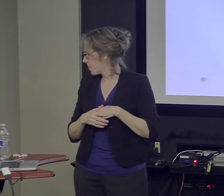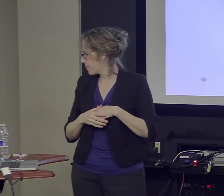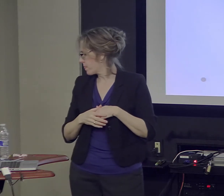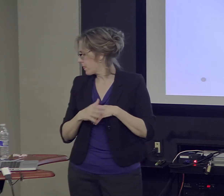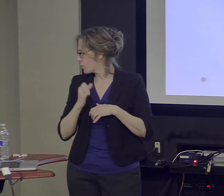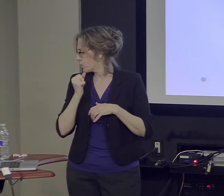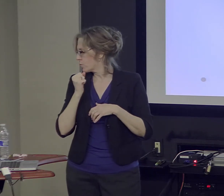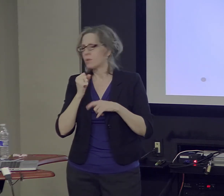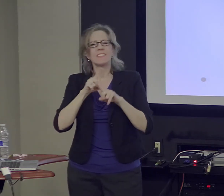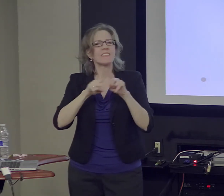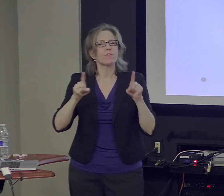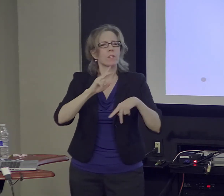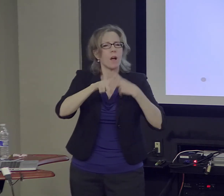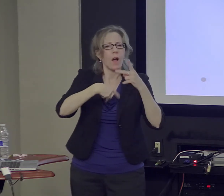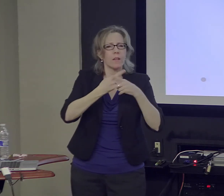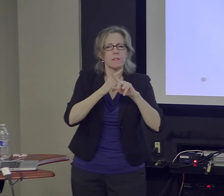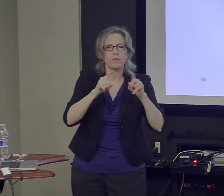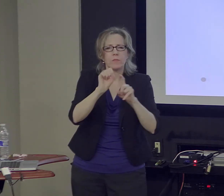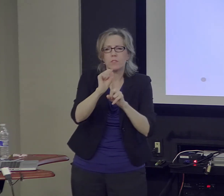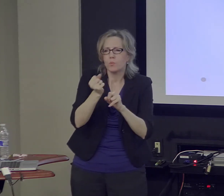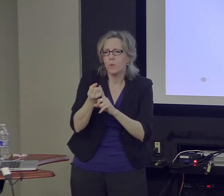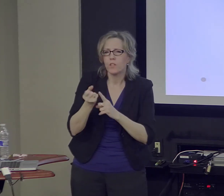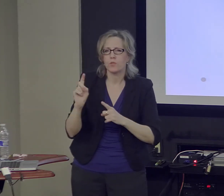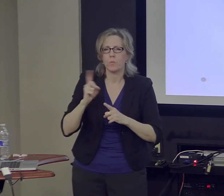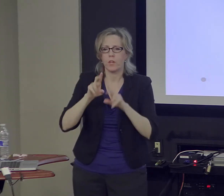But is that research comprehensive? And what is it based on?